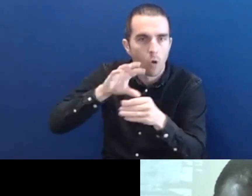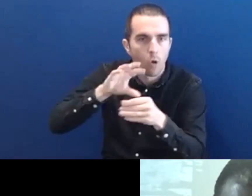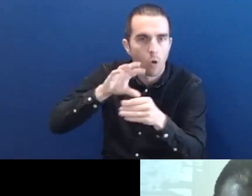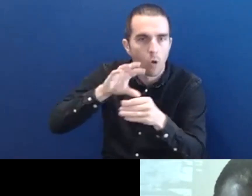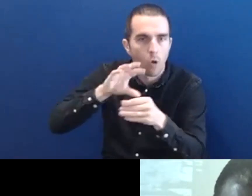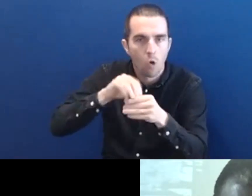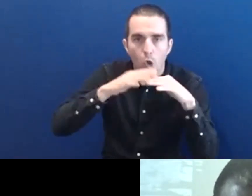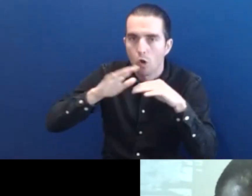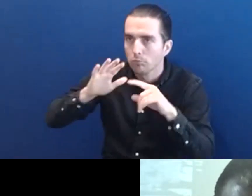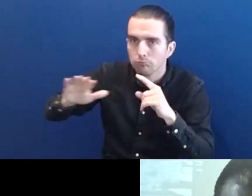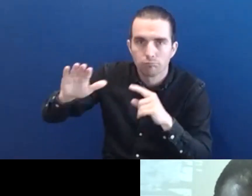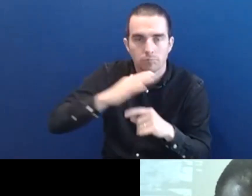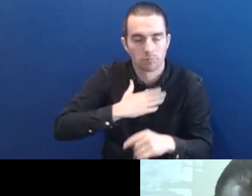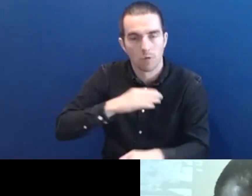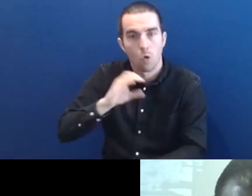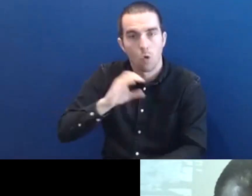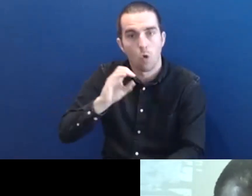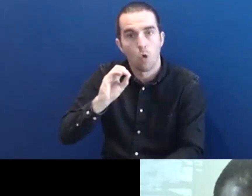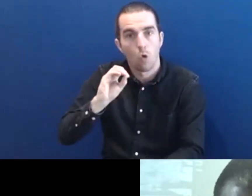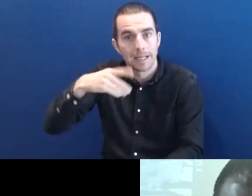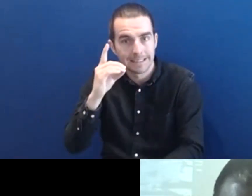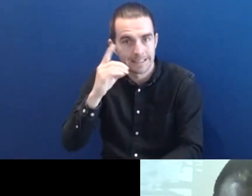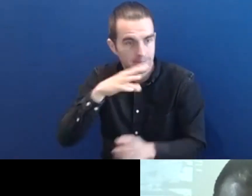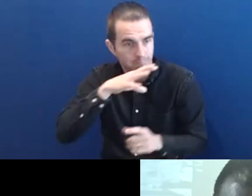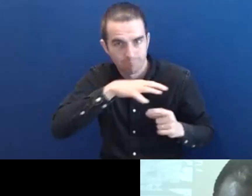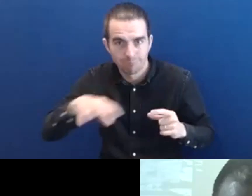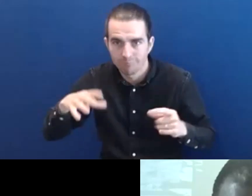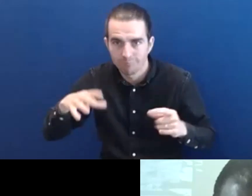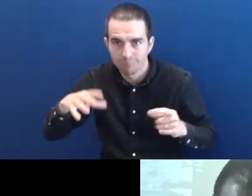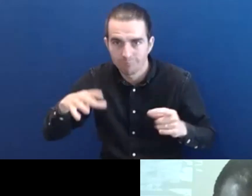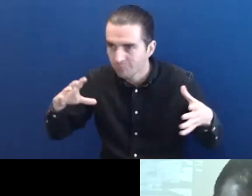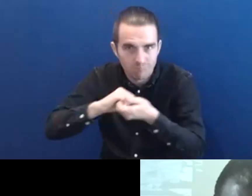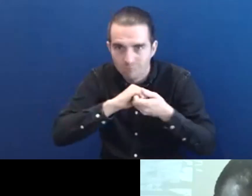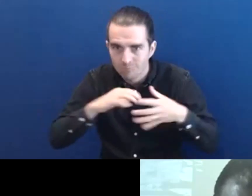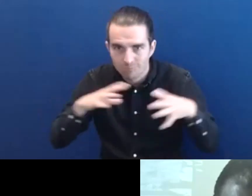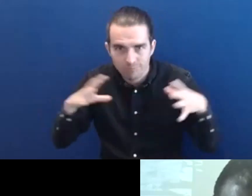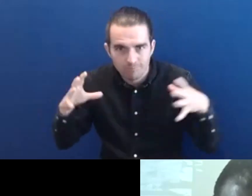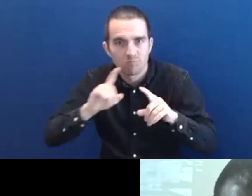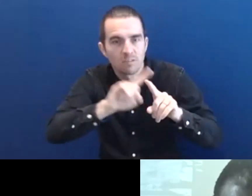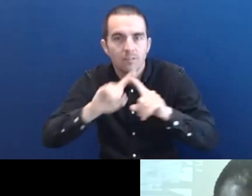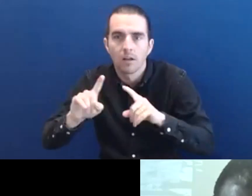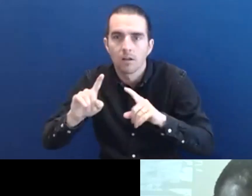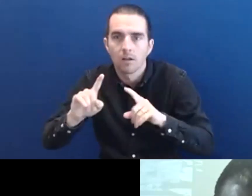alongside the other social justice actors